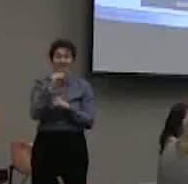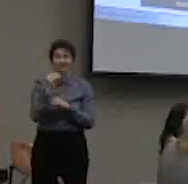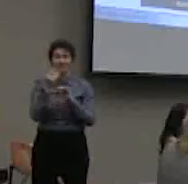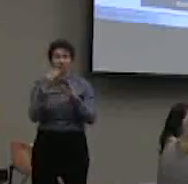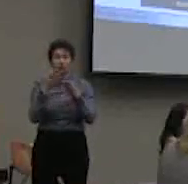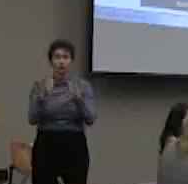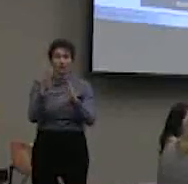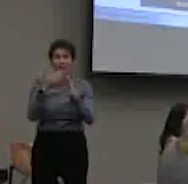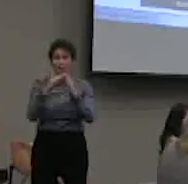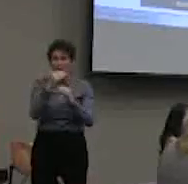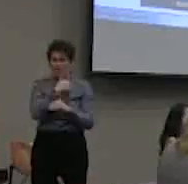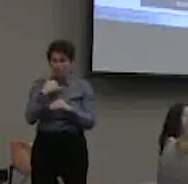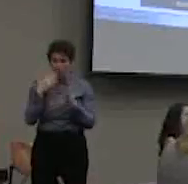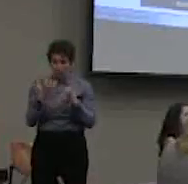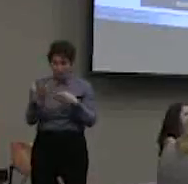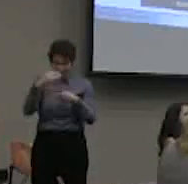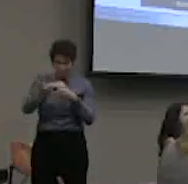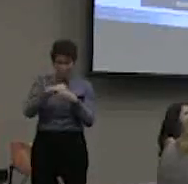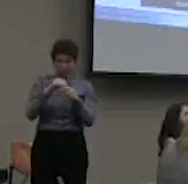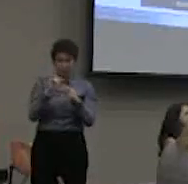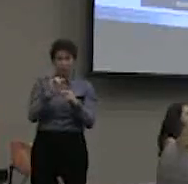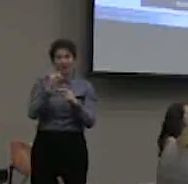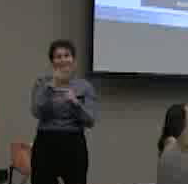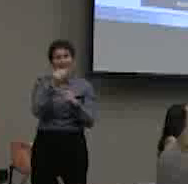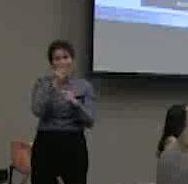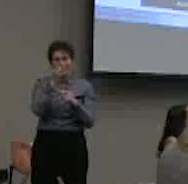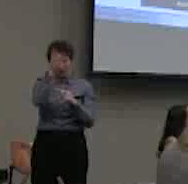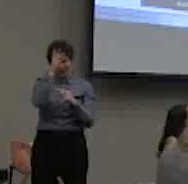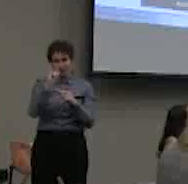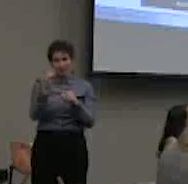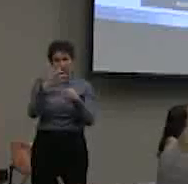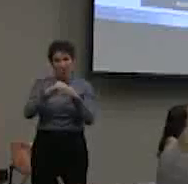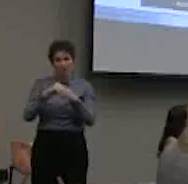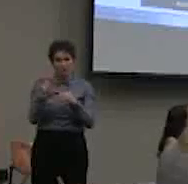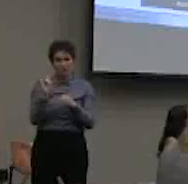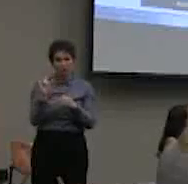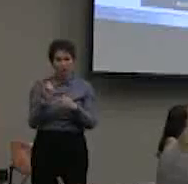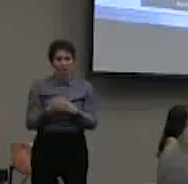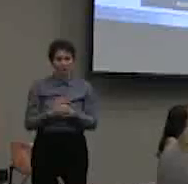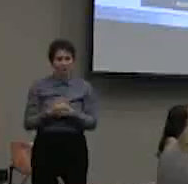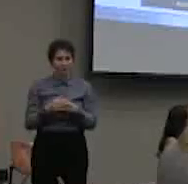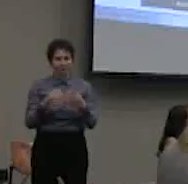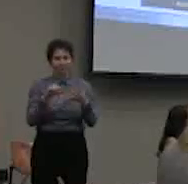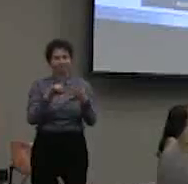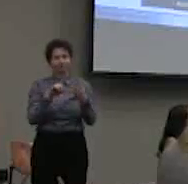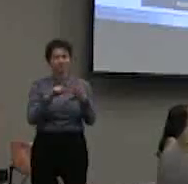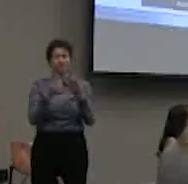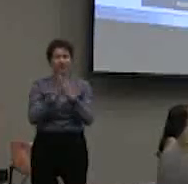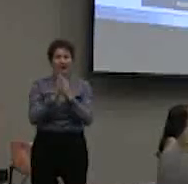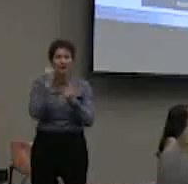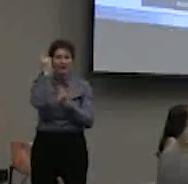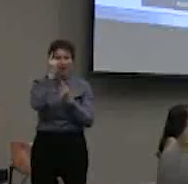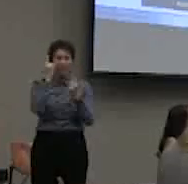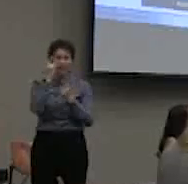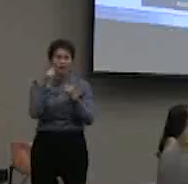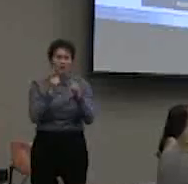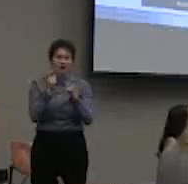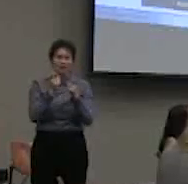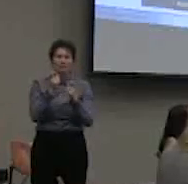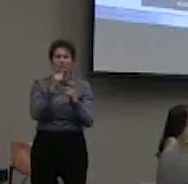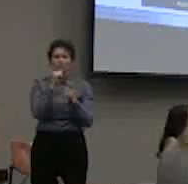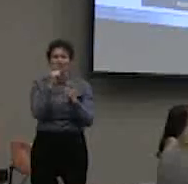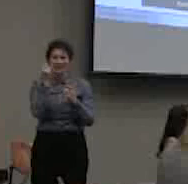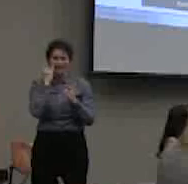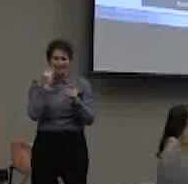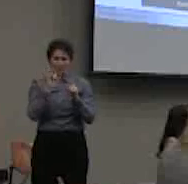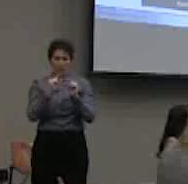be engaged and want to be involved. And we have to have parents at the table. Third, we've asked them to think about governance. If these groups